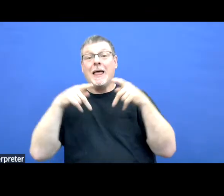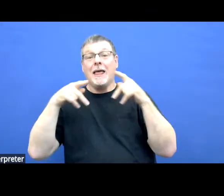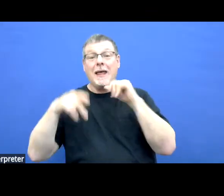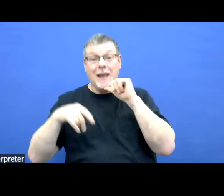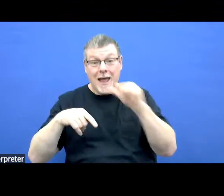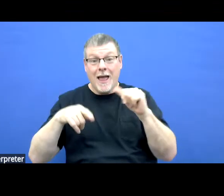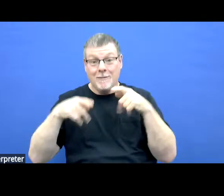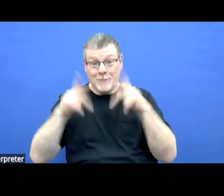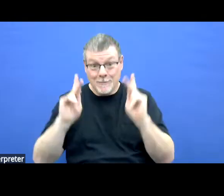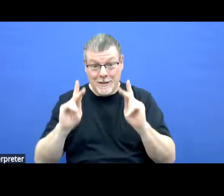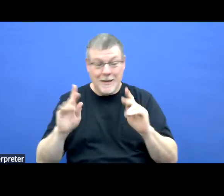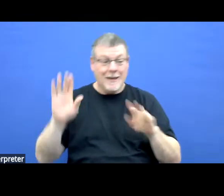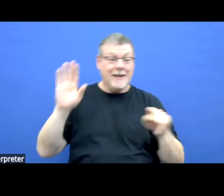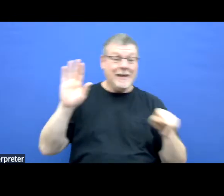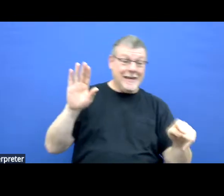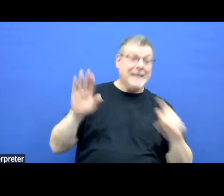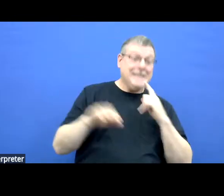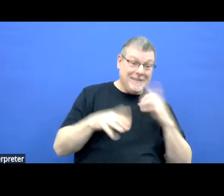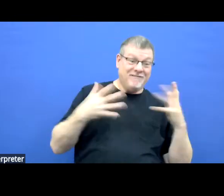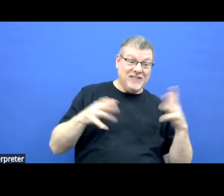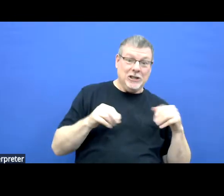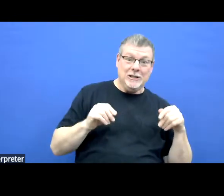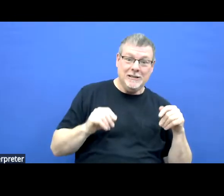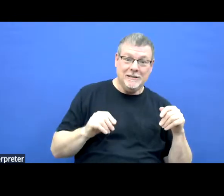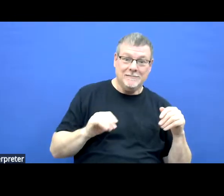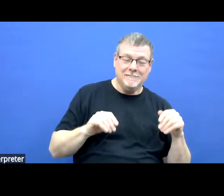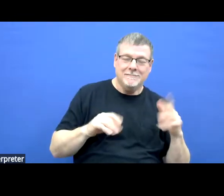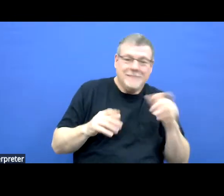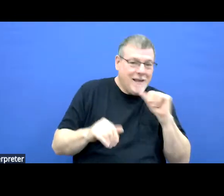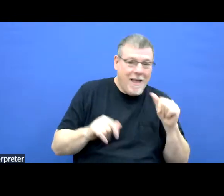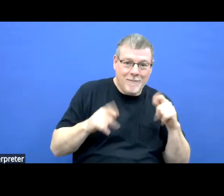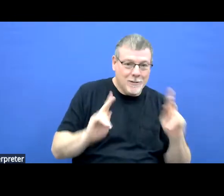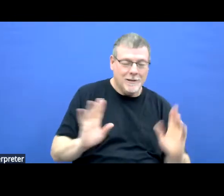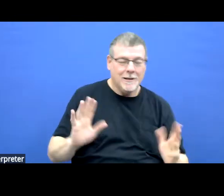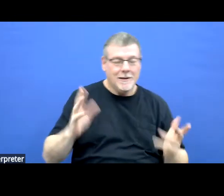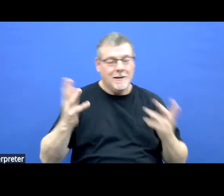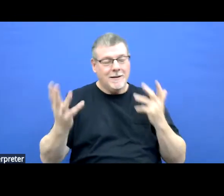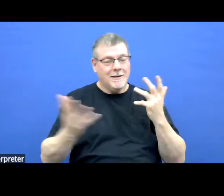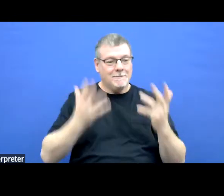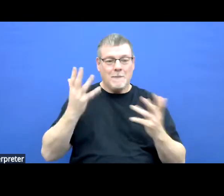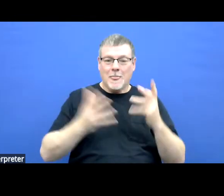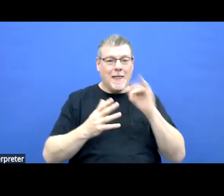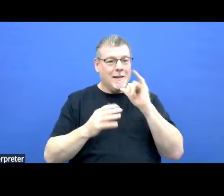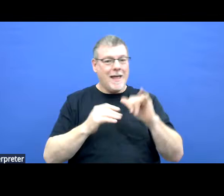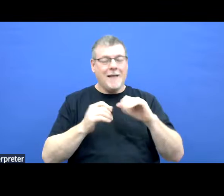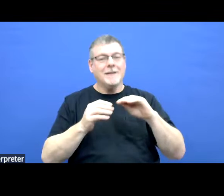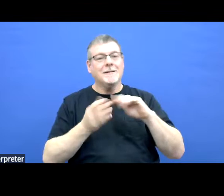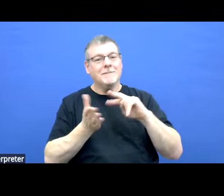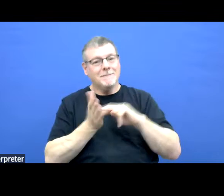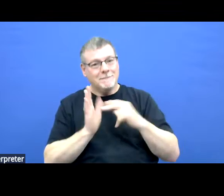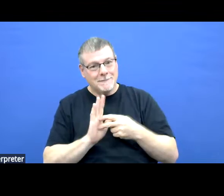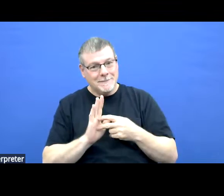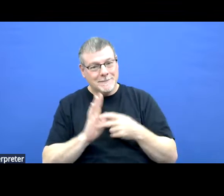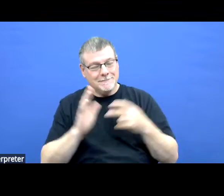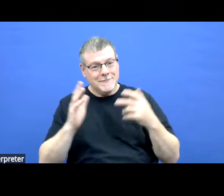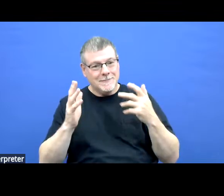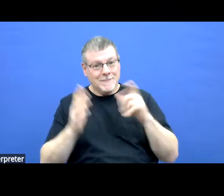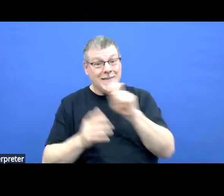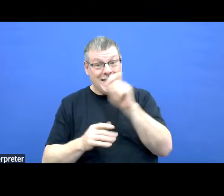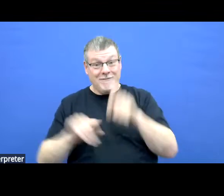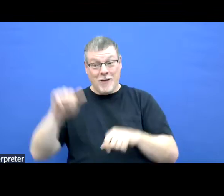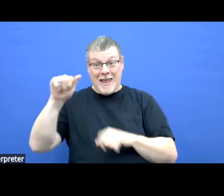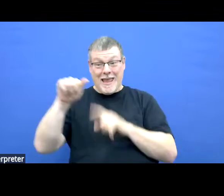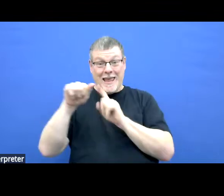B, and B says it's prohibited unless enumerated, since it's not enumerated, it's prohibited, therefore the